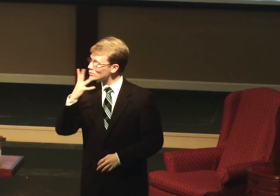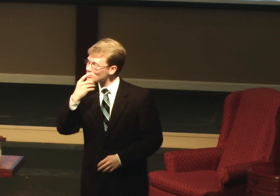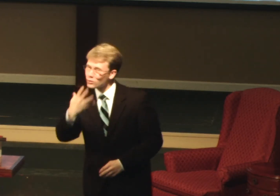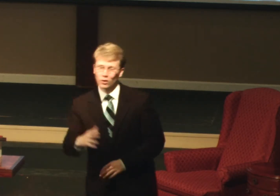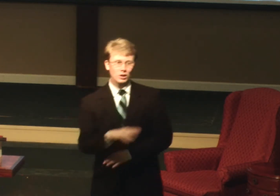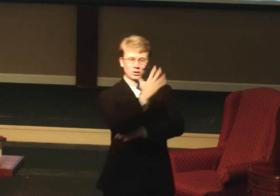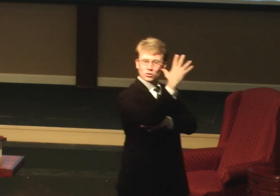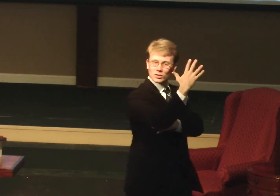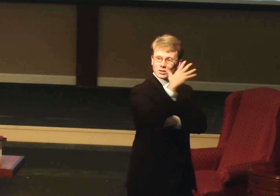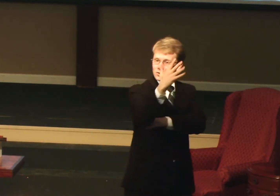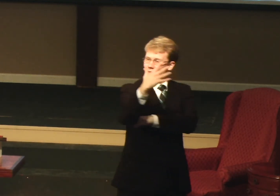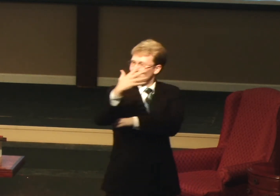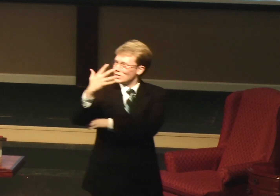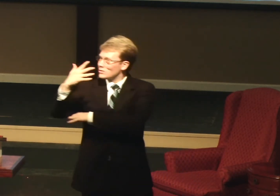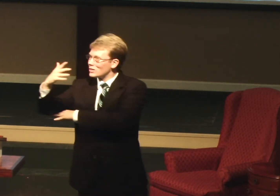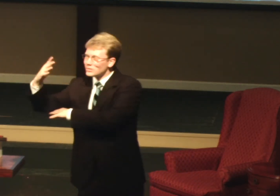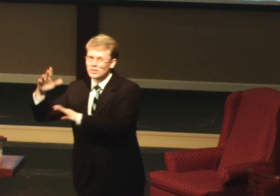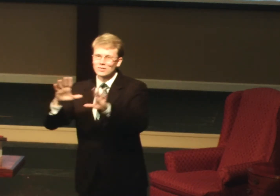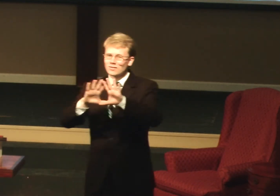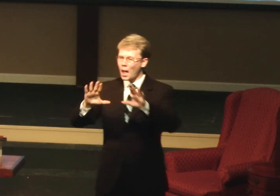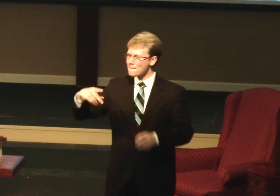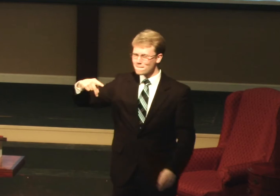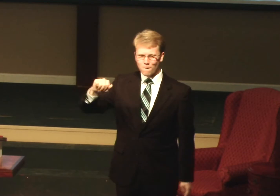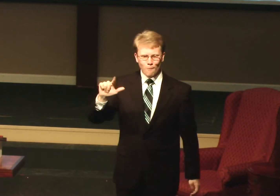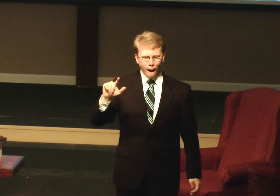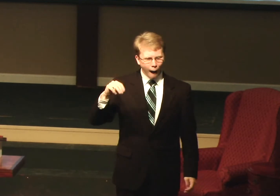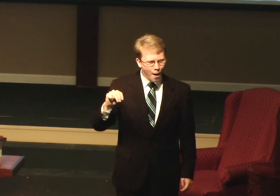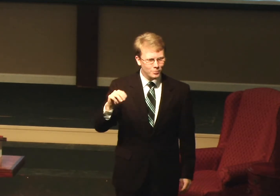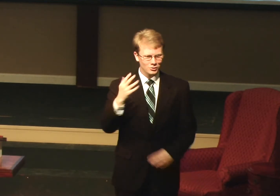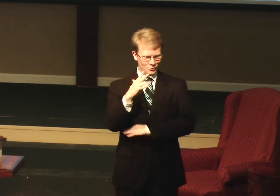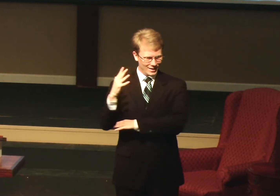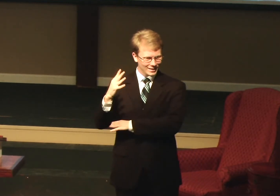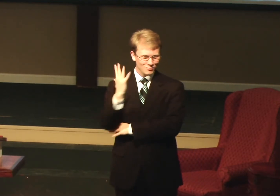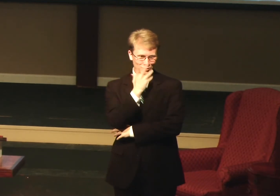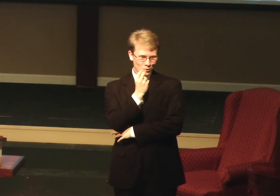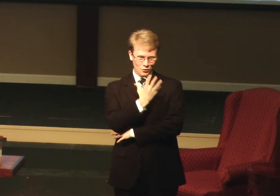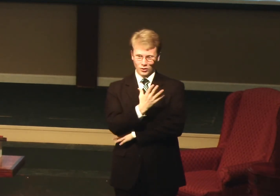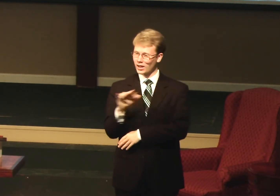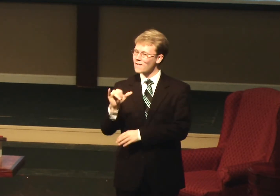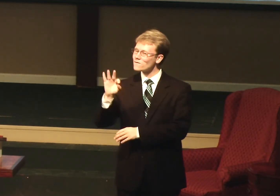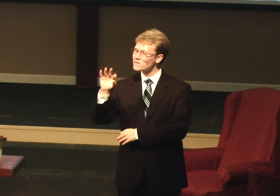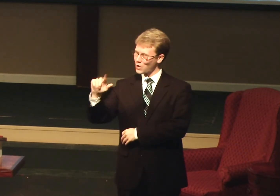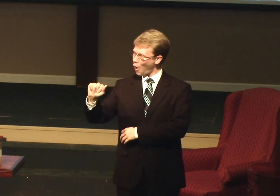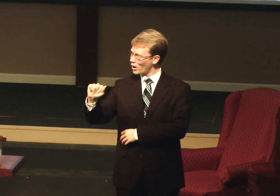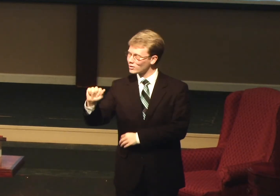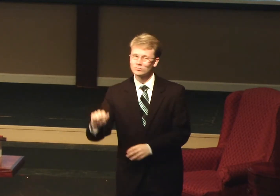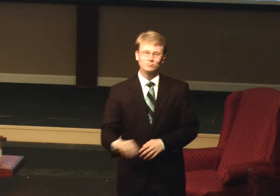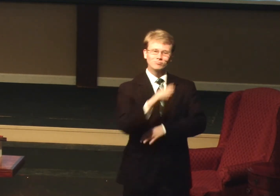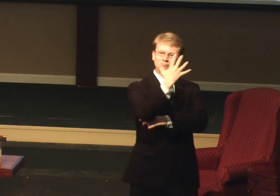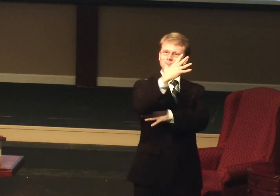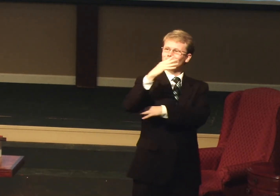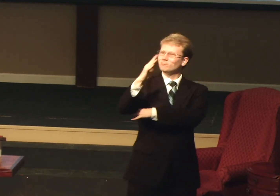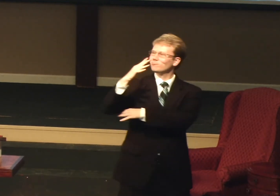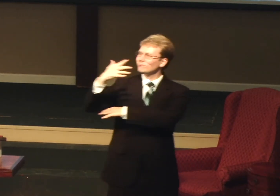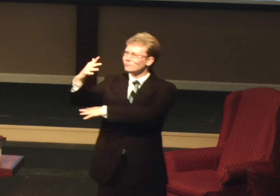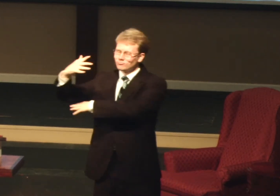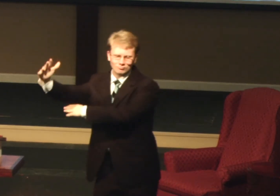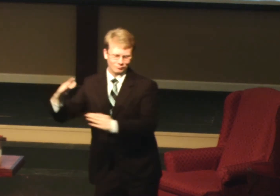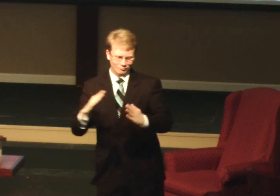as it is, and like the beach and that sand, you know, palm trees. It's beautiful. You go to Florida, you see it all